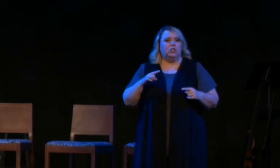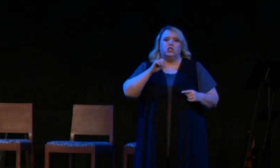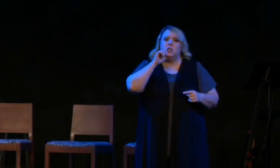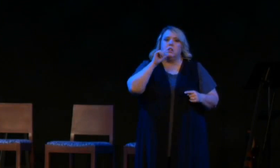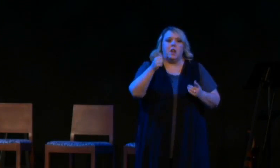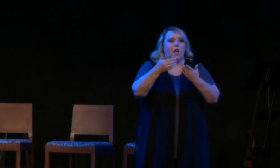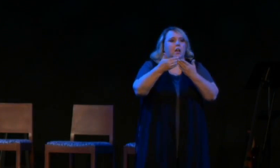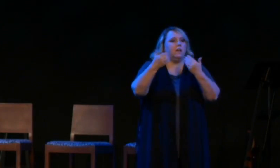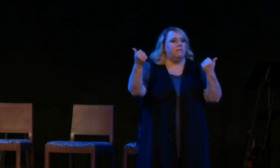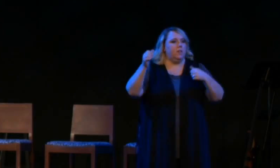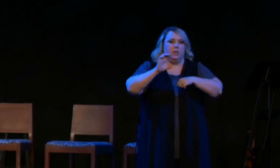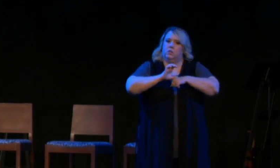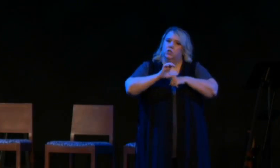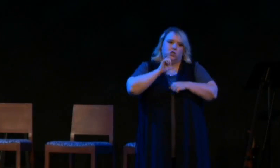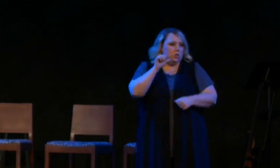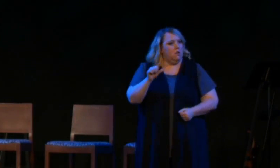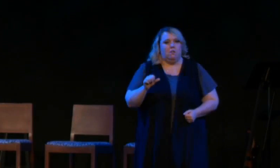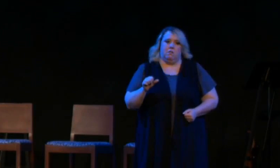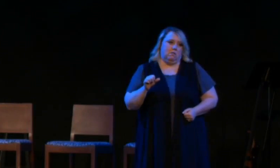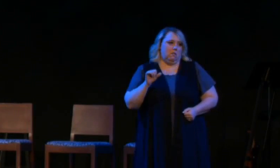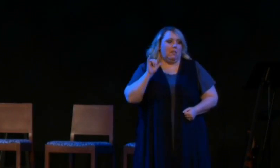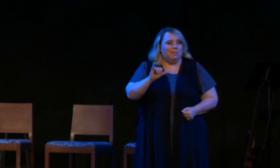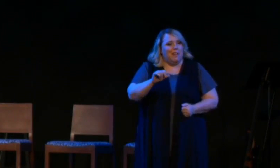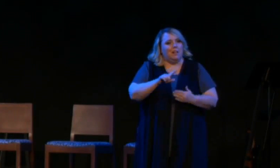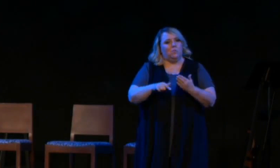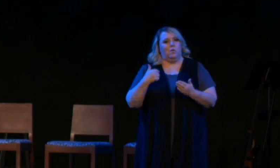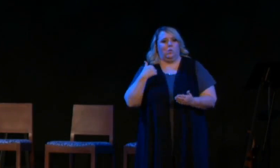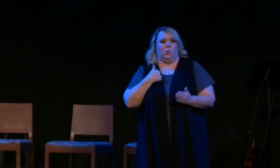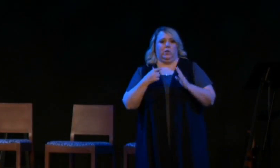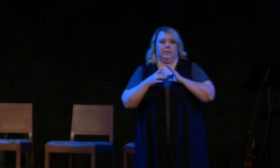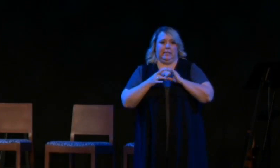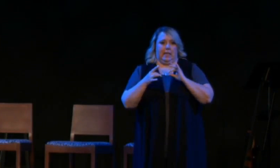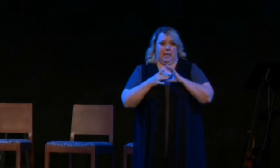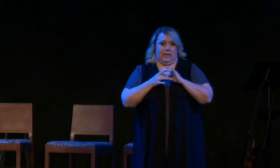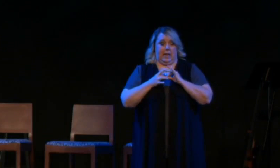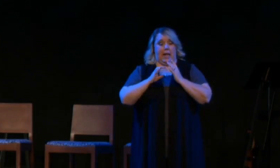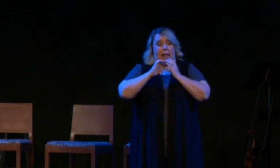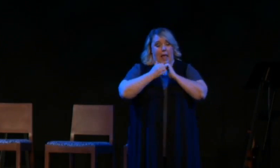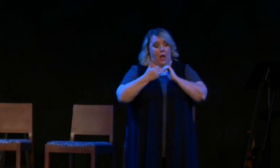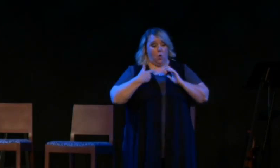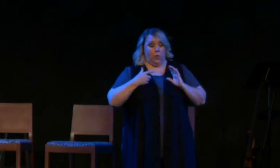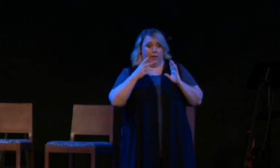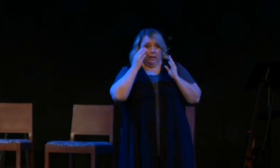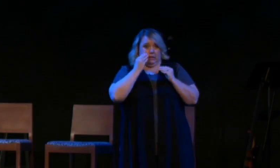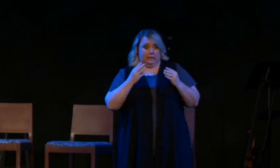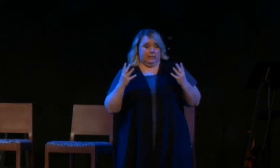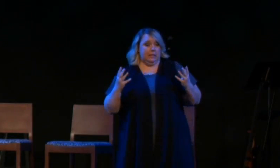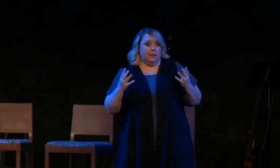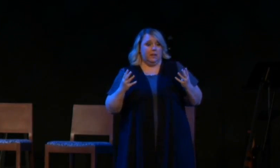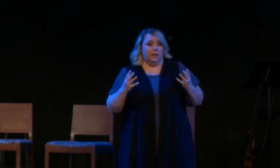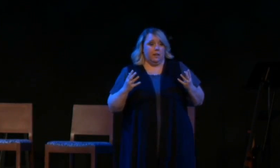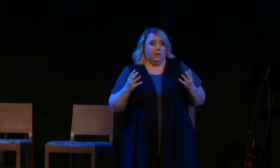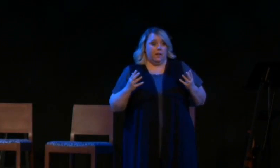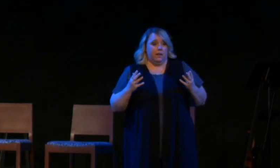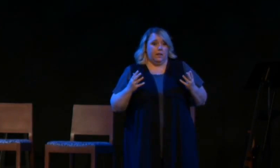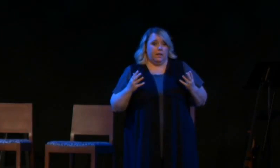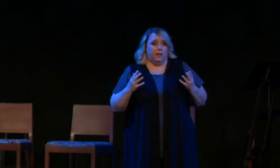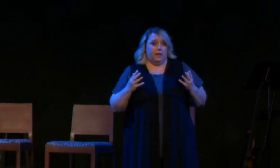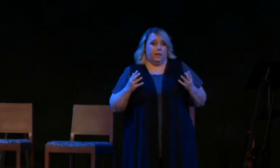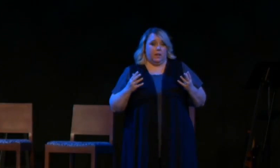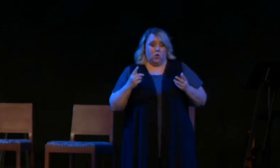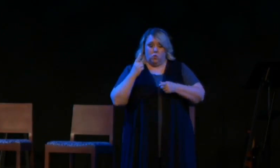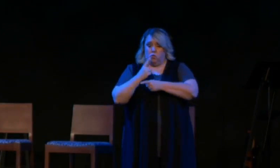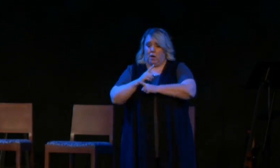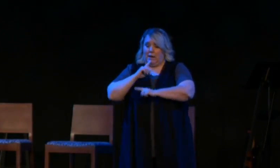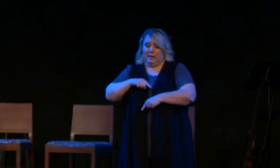dividing question. That's what we're saying. And the way we say it is not to say, here's a right answer and here's a right